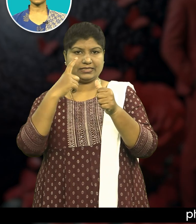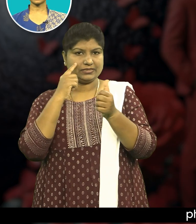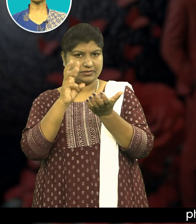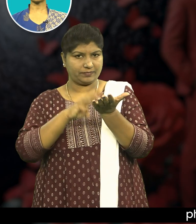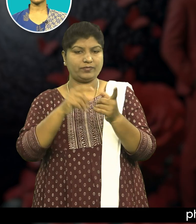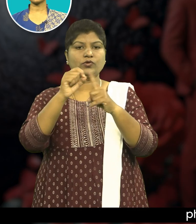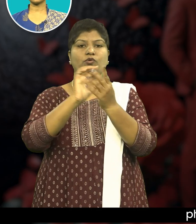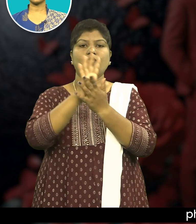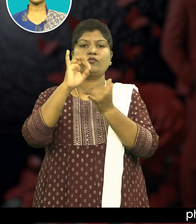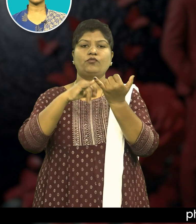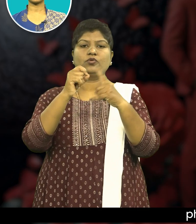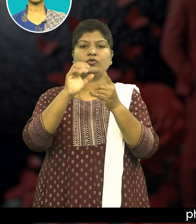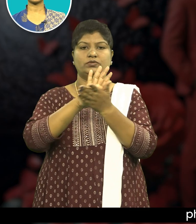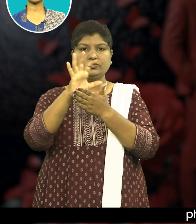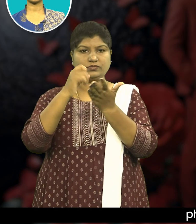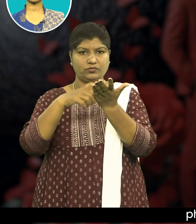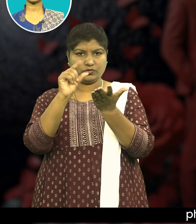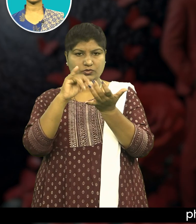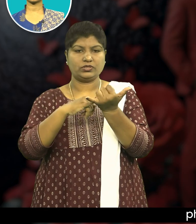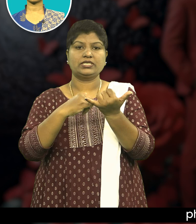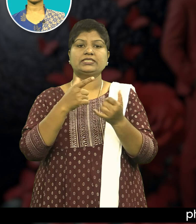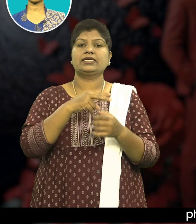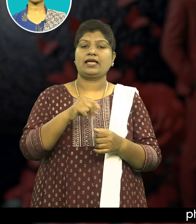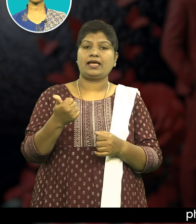phosphorus and iron.